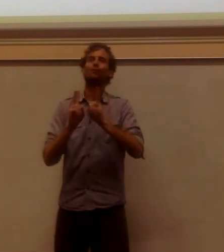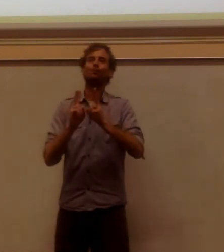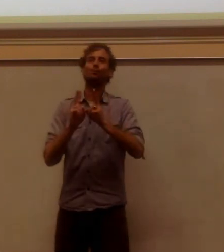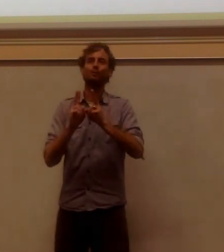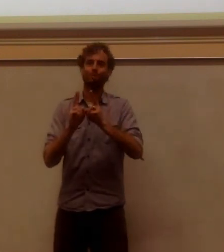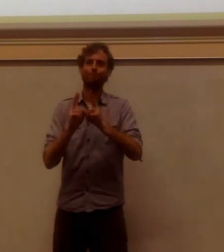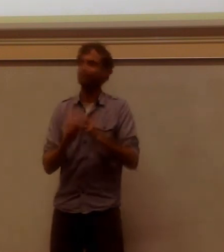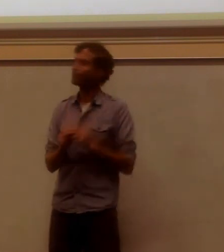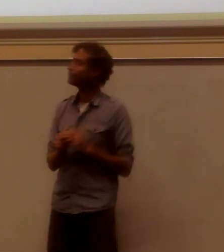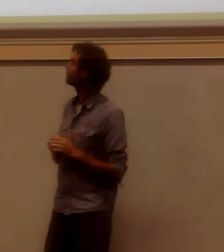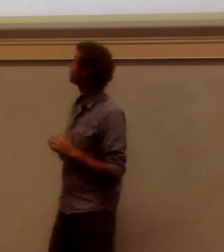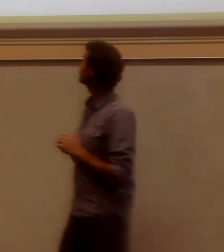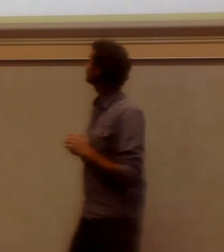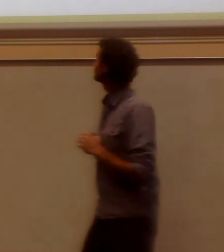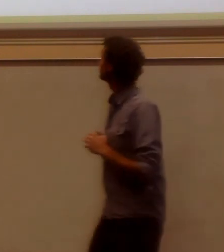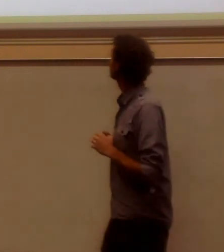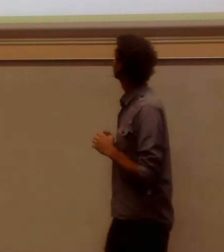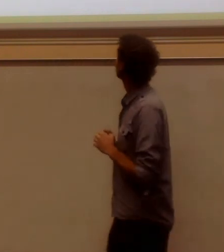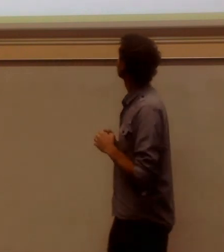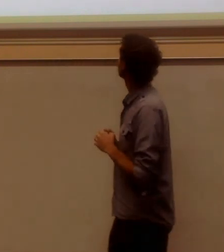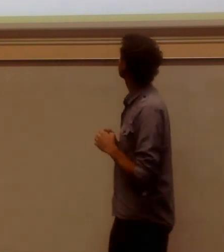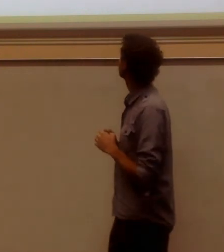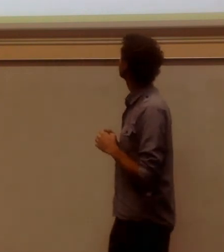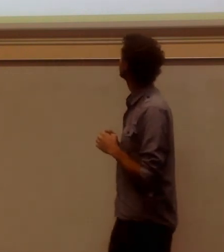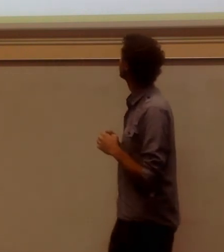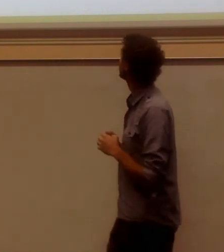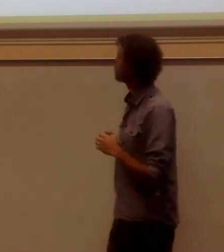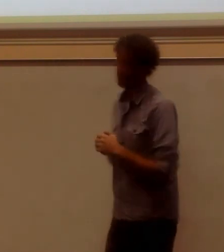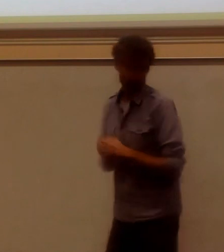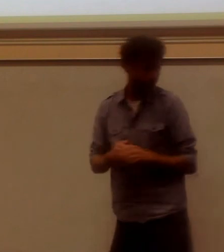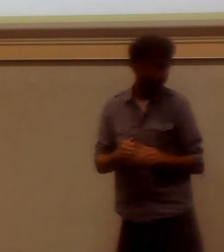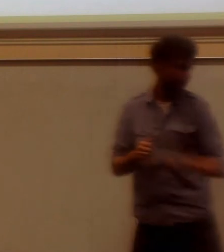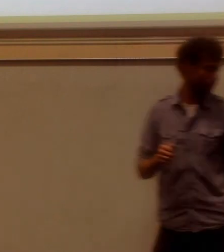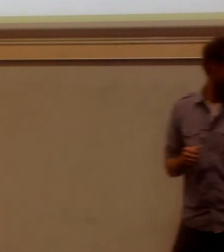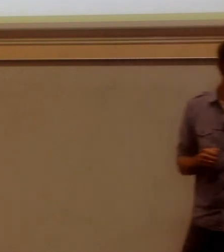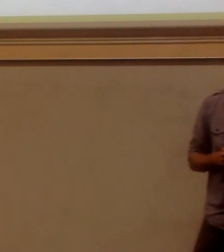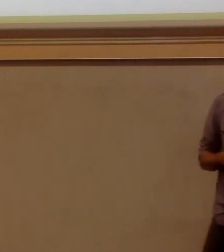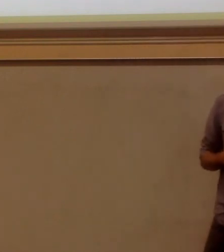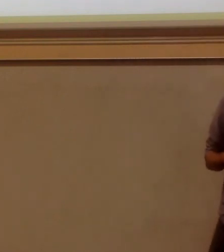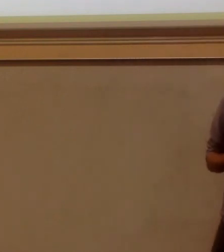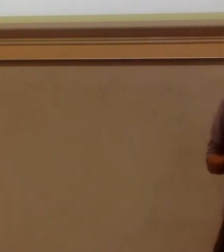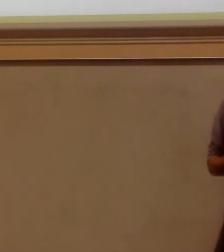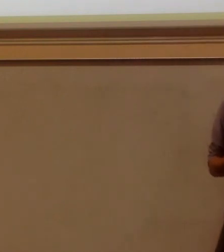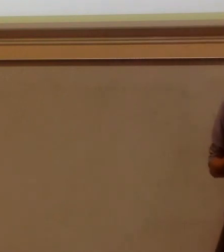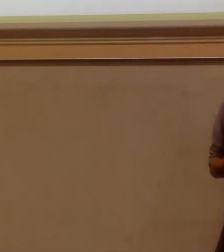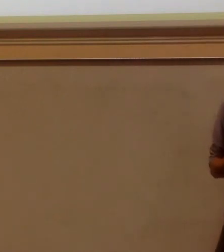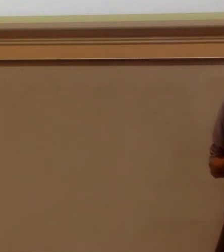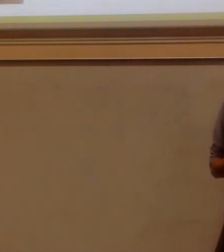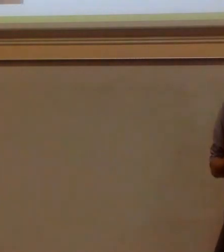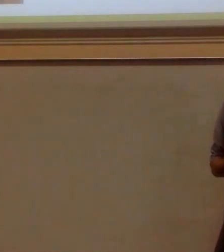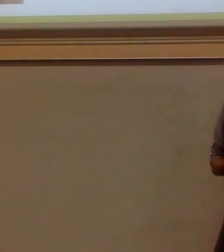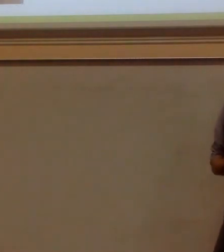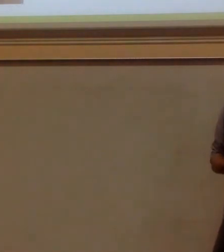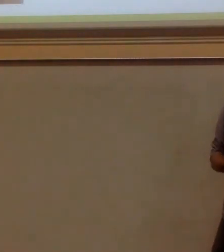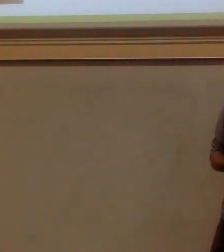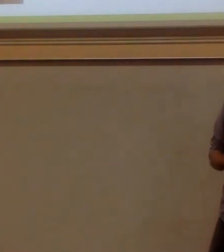place to talk to them about their experience, and then we could document their comments on their experience, which we then incorporated into training for interpreters at a later